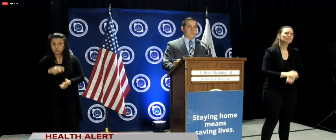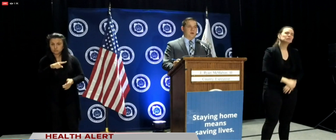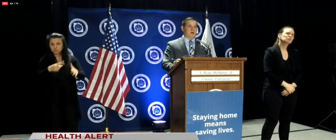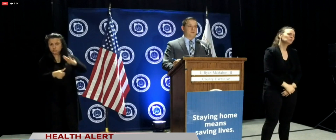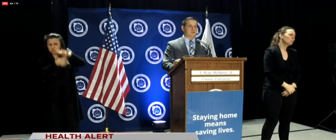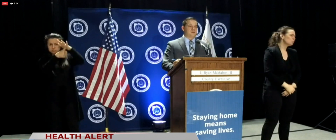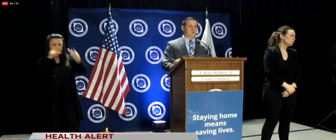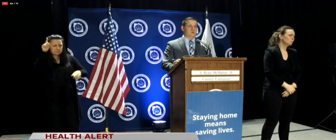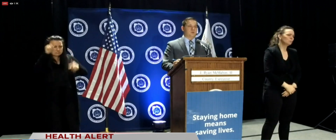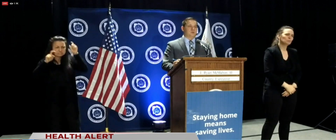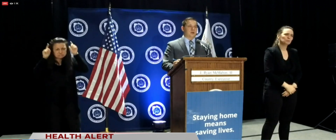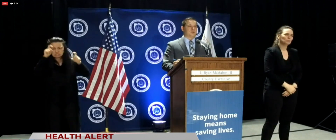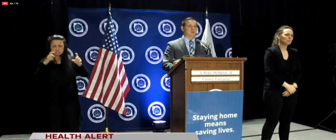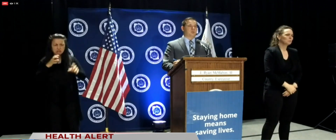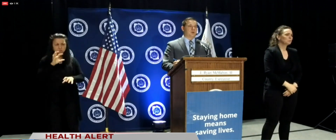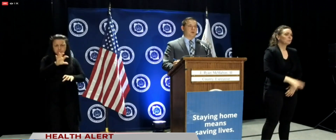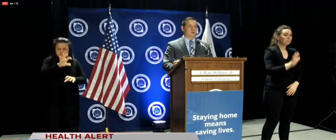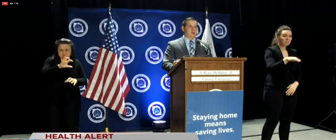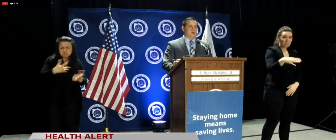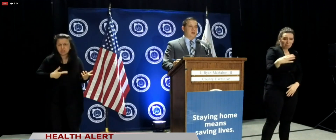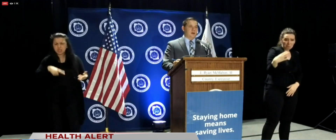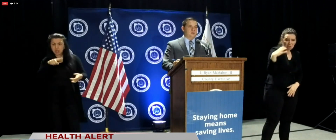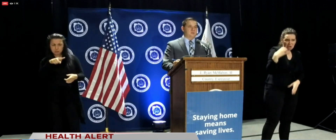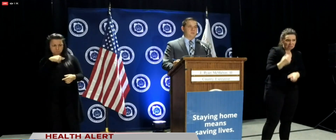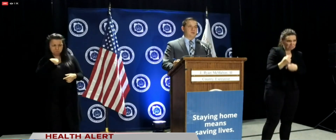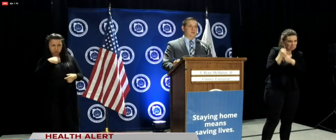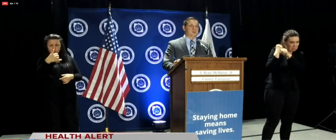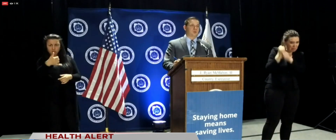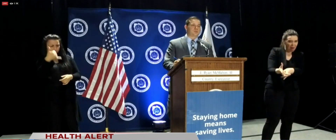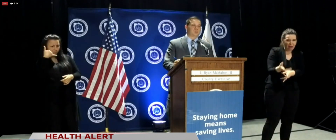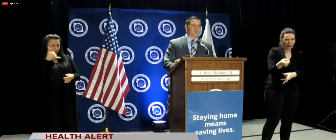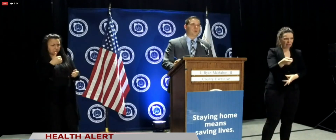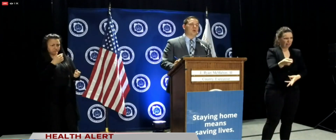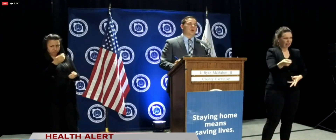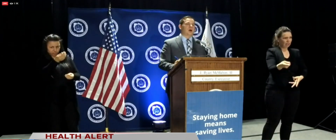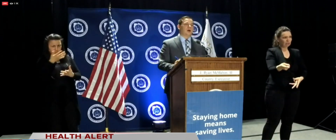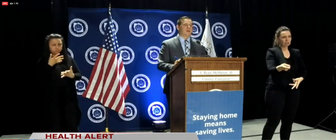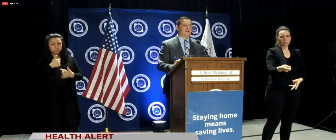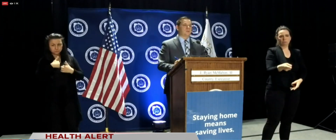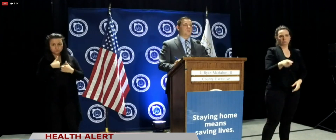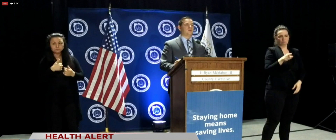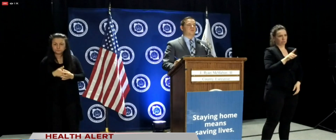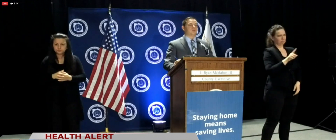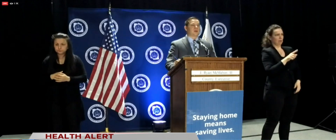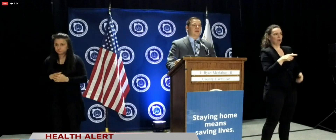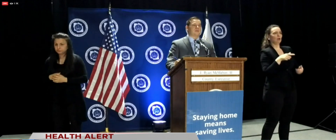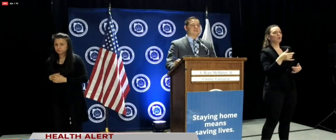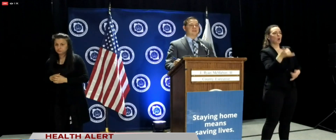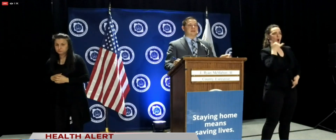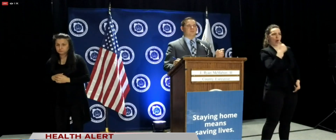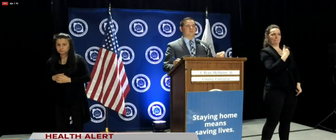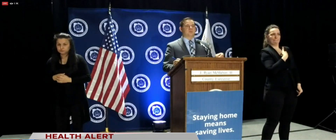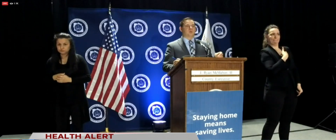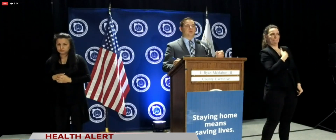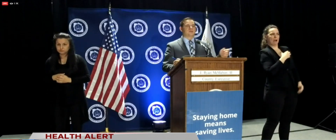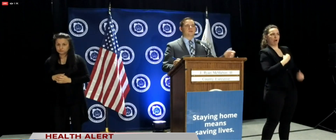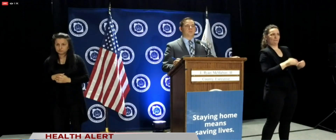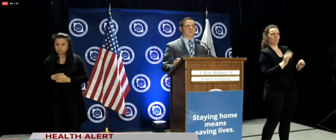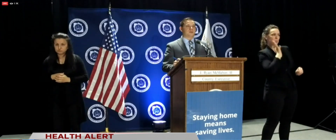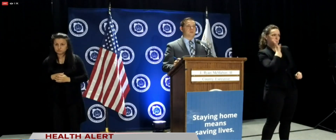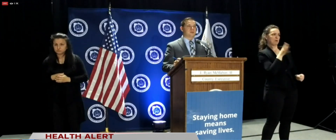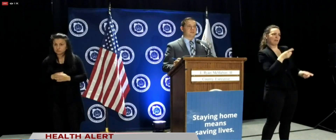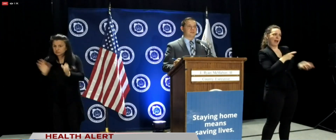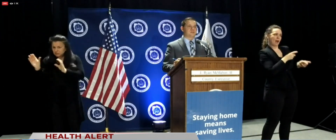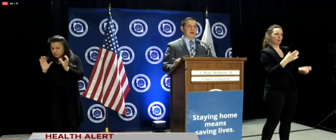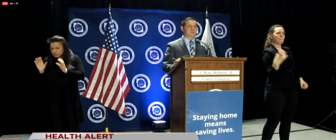you call my office and we'll talk to your employer, make sure that they're reasonable. Having sick employees in your